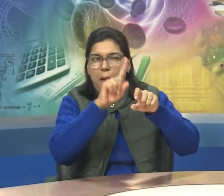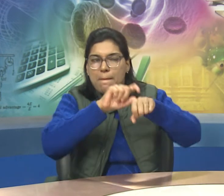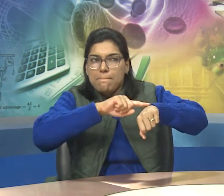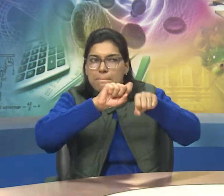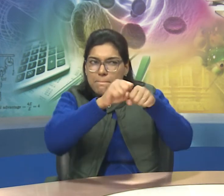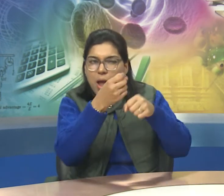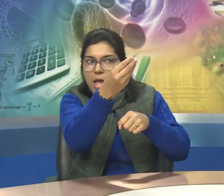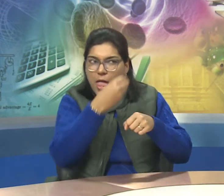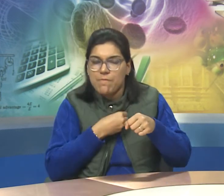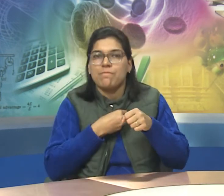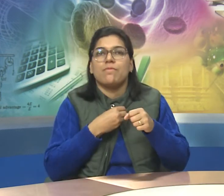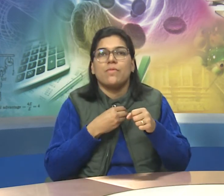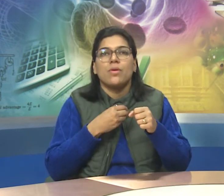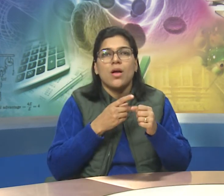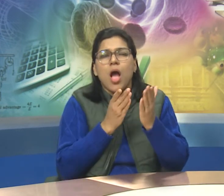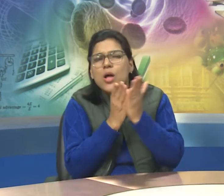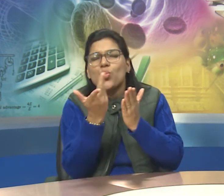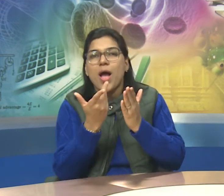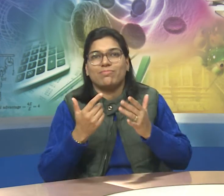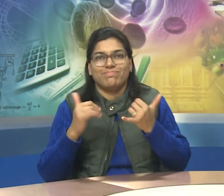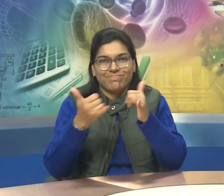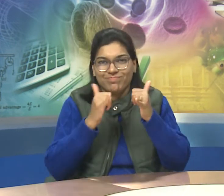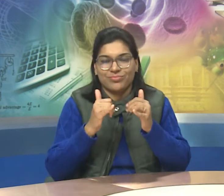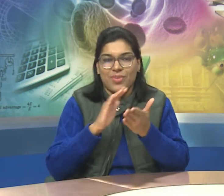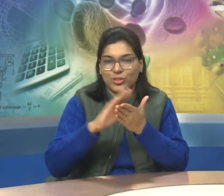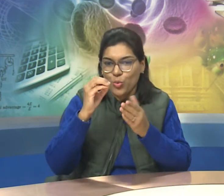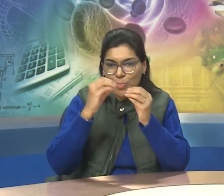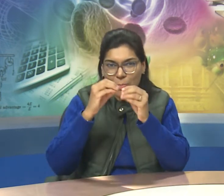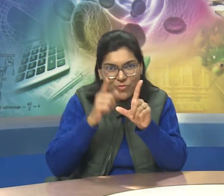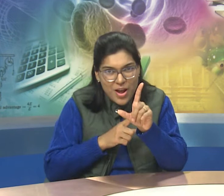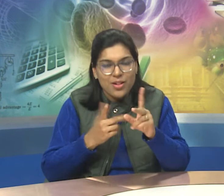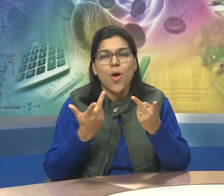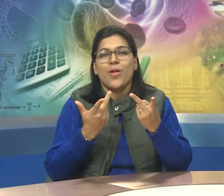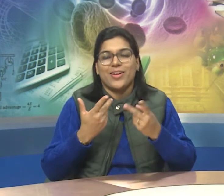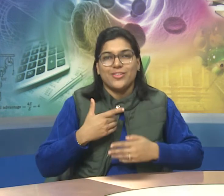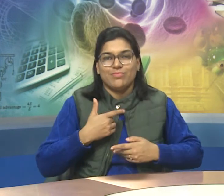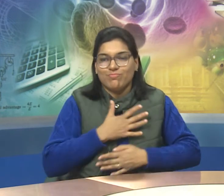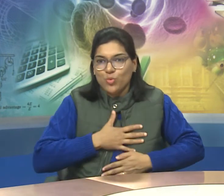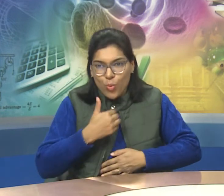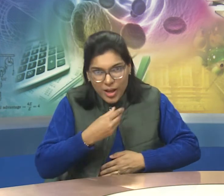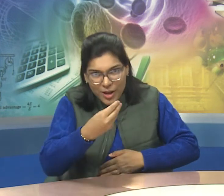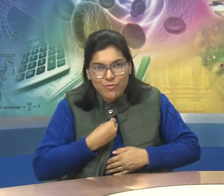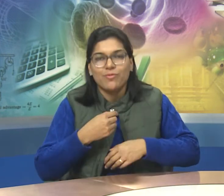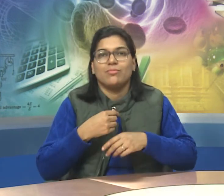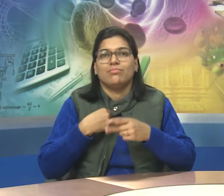an advanced plan of all the activities to be